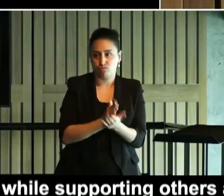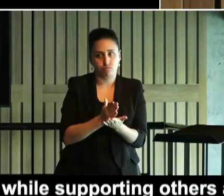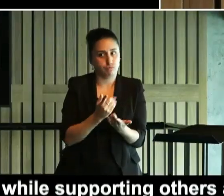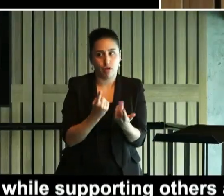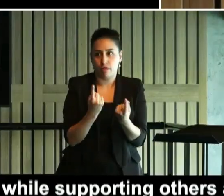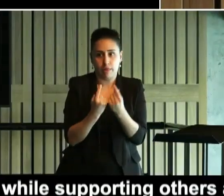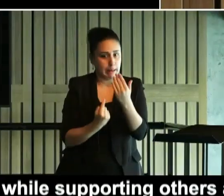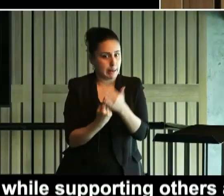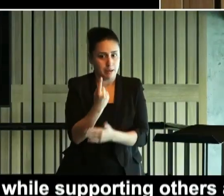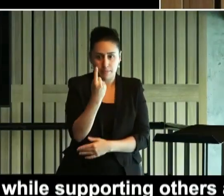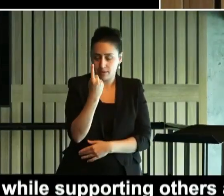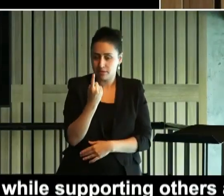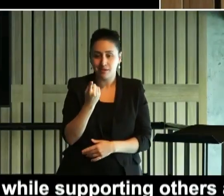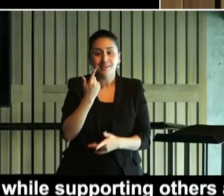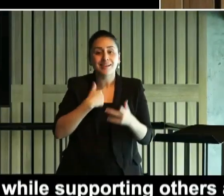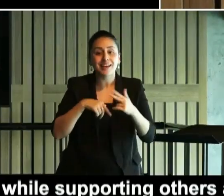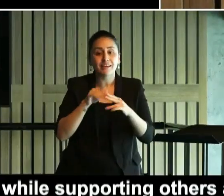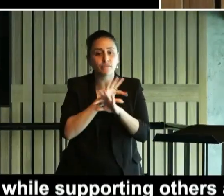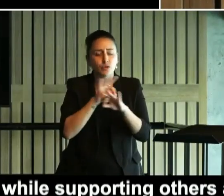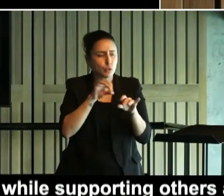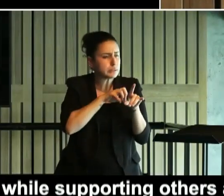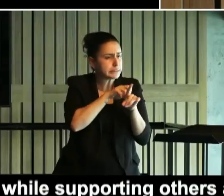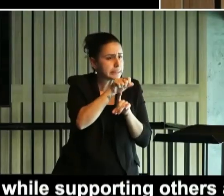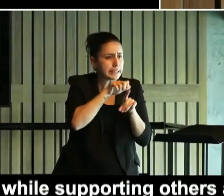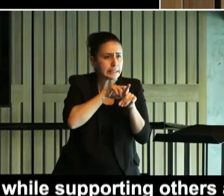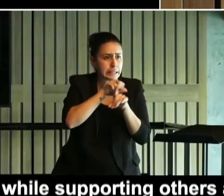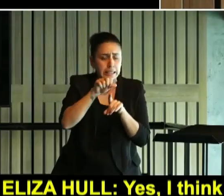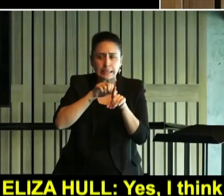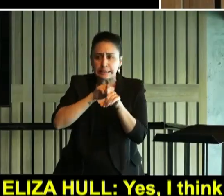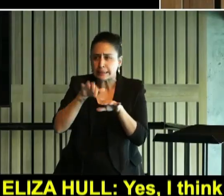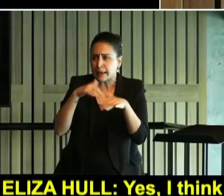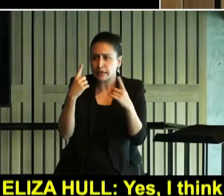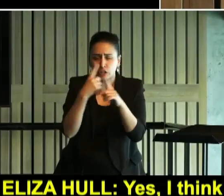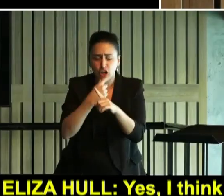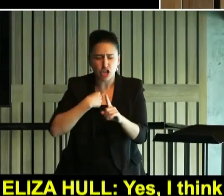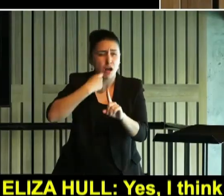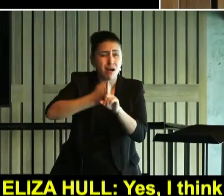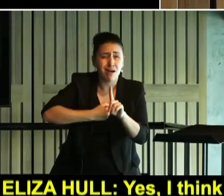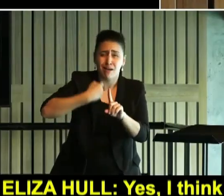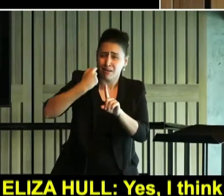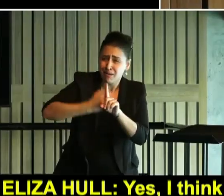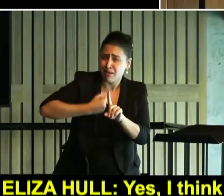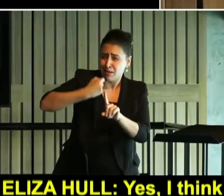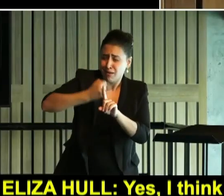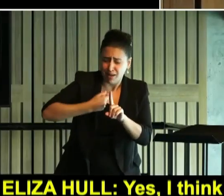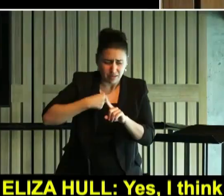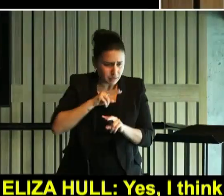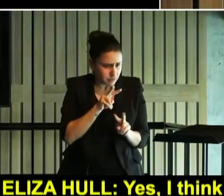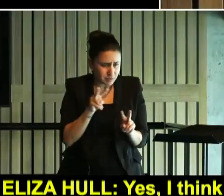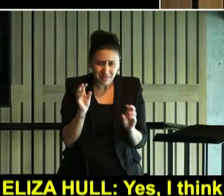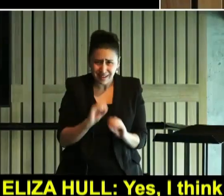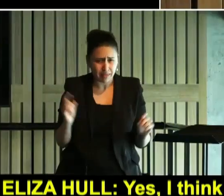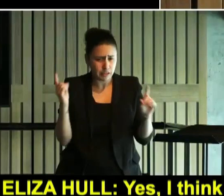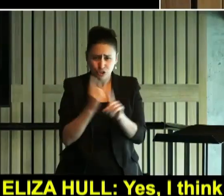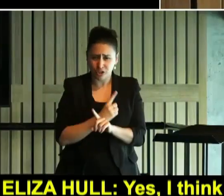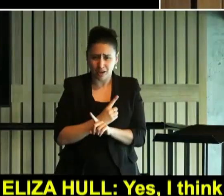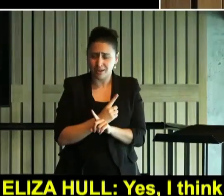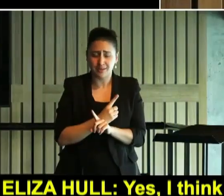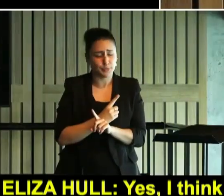think especially when you're not seeing the changes that you're advocating for. I've realised time and time again